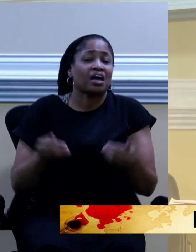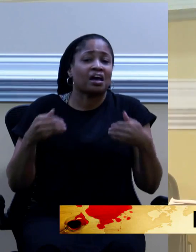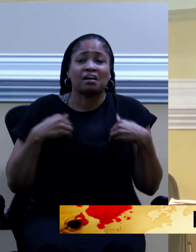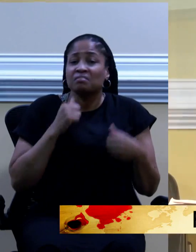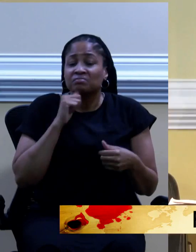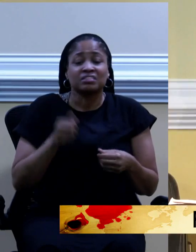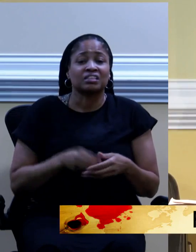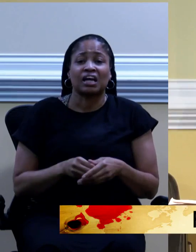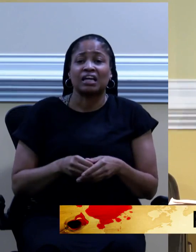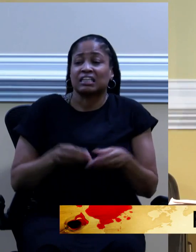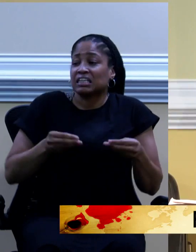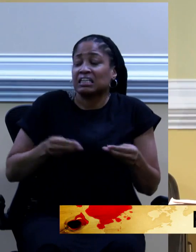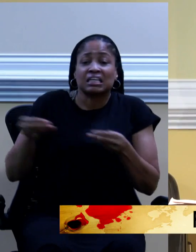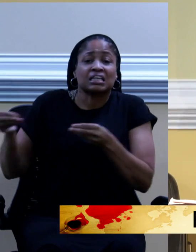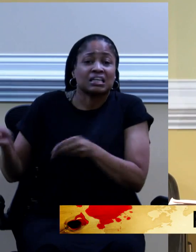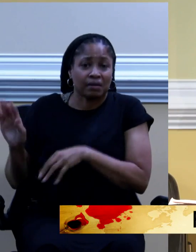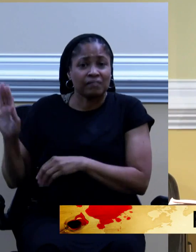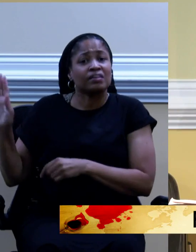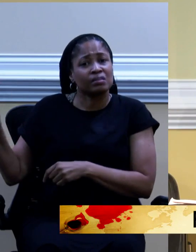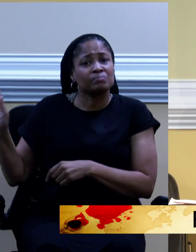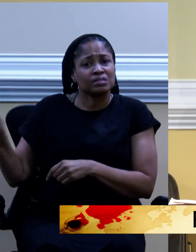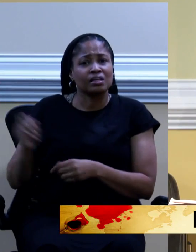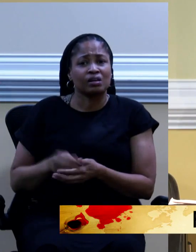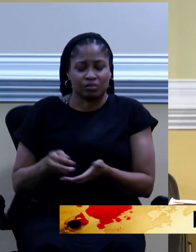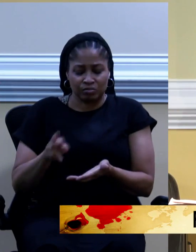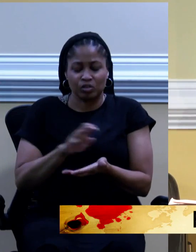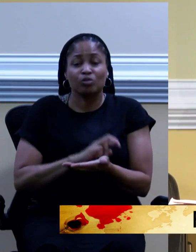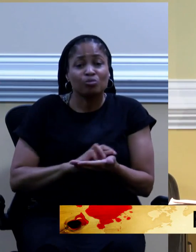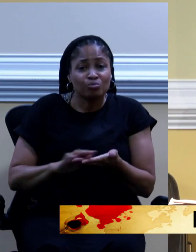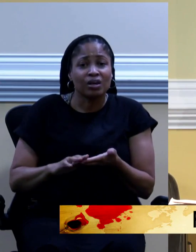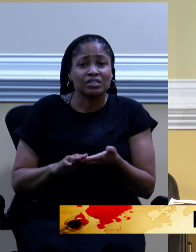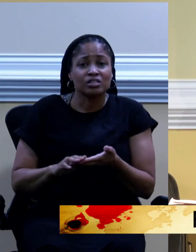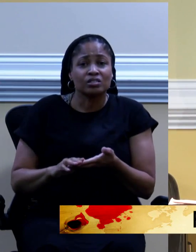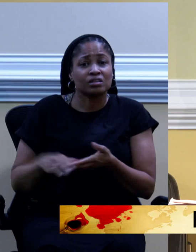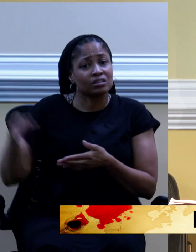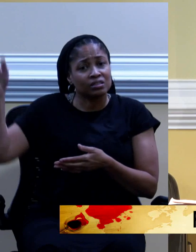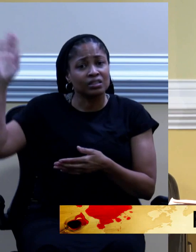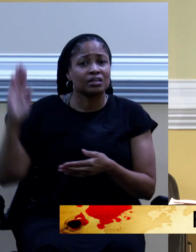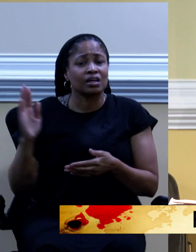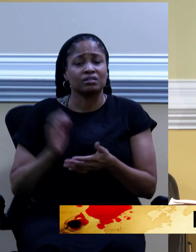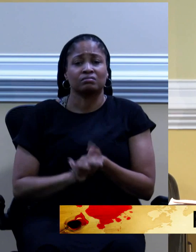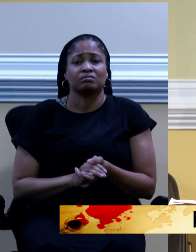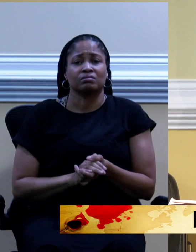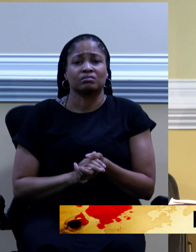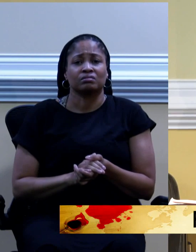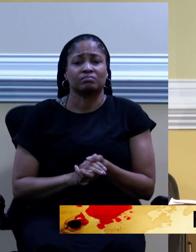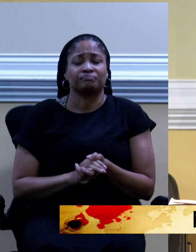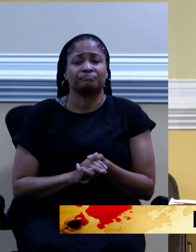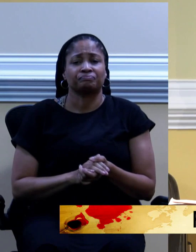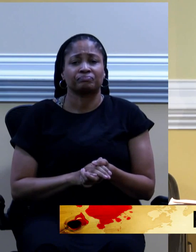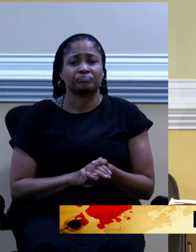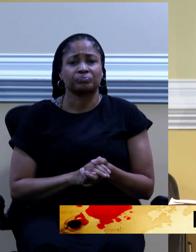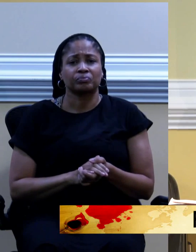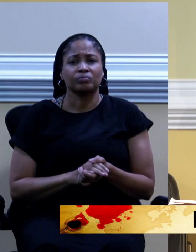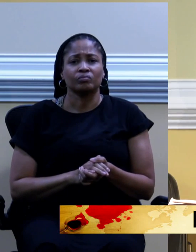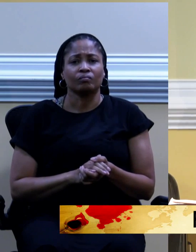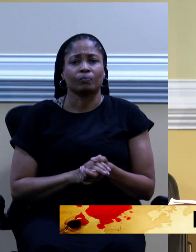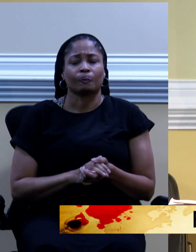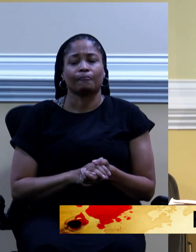ignorant of God's righteousness, so you have to come up with your own righteousness and your own sin. Sin is smoking and drinking. I said, read that to